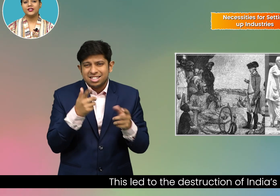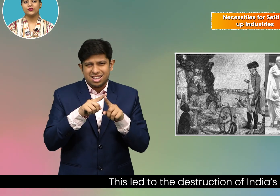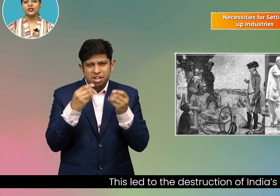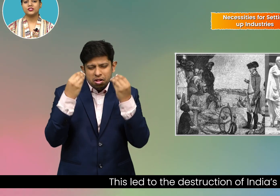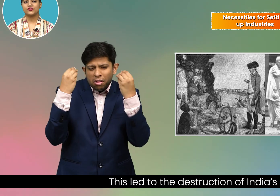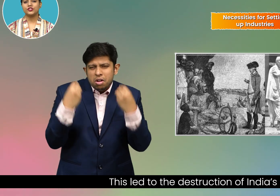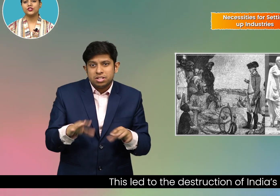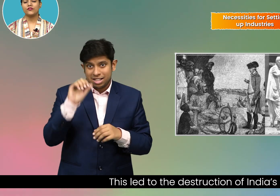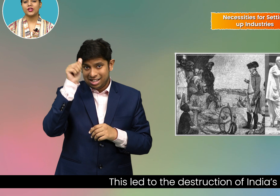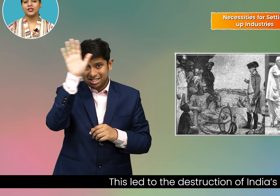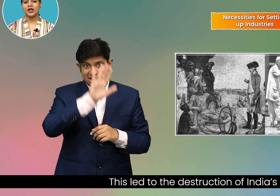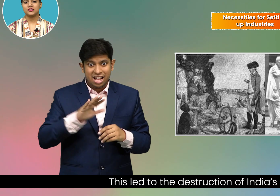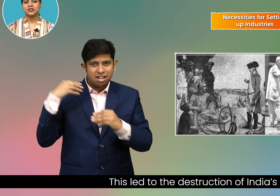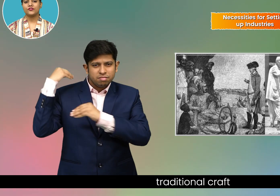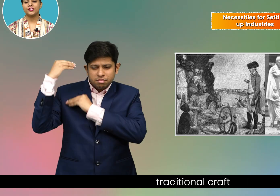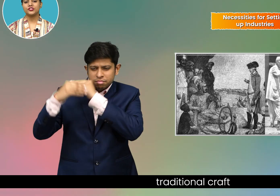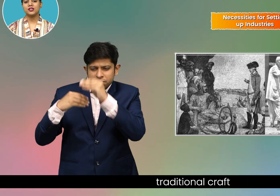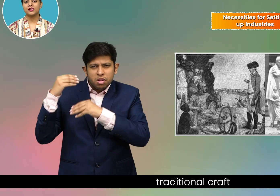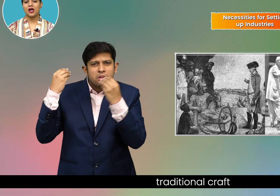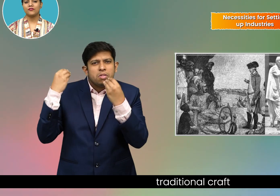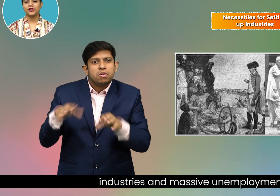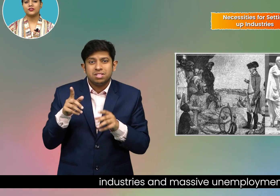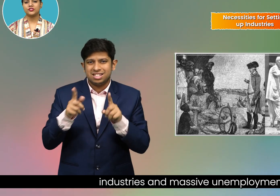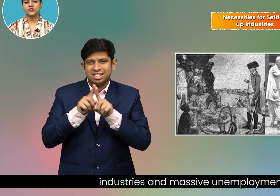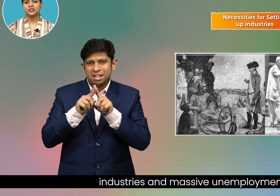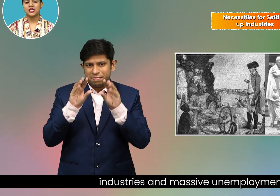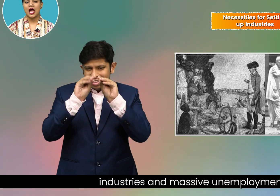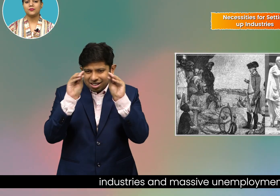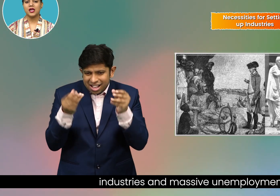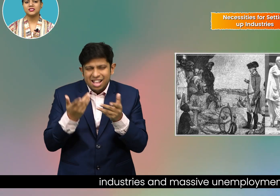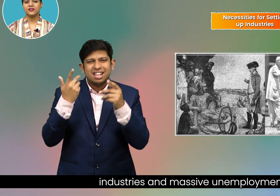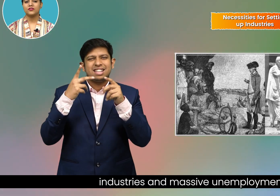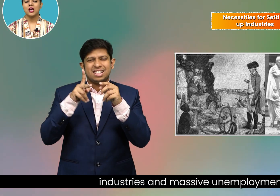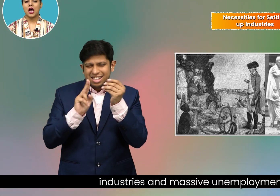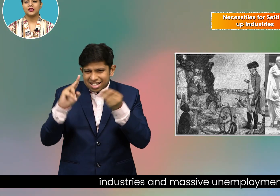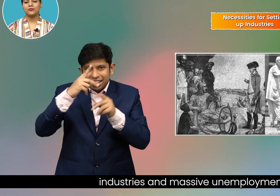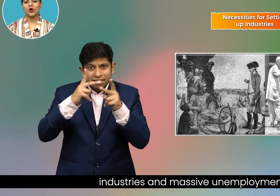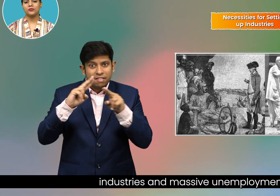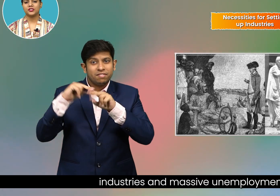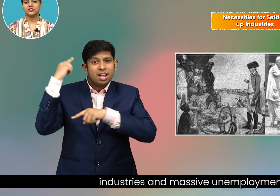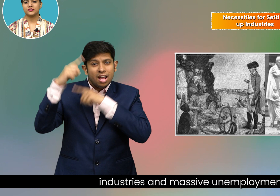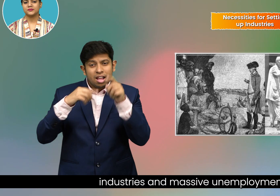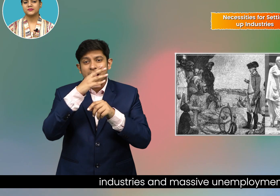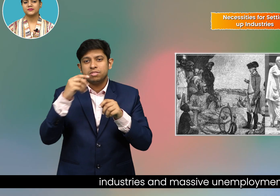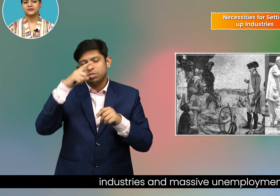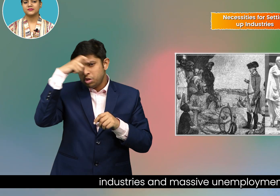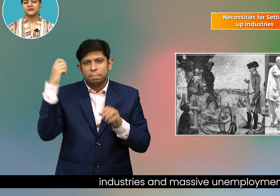This led to the destruction of India's traditional craft industries and massive